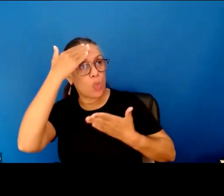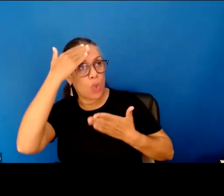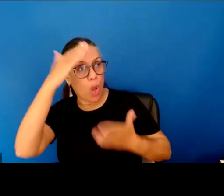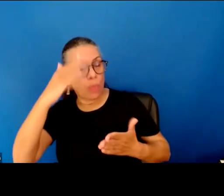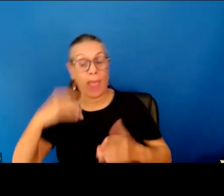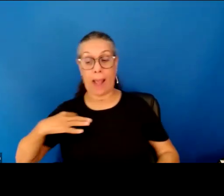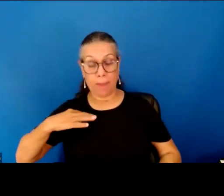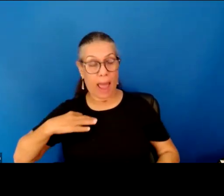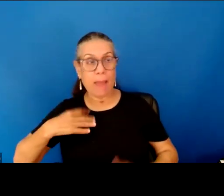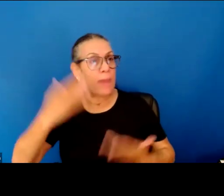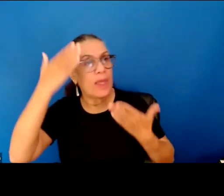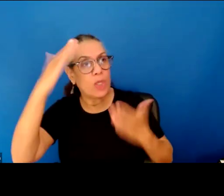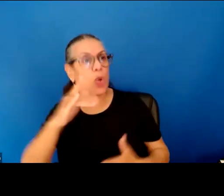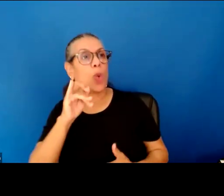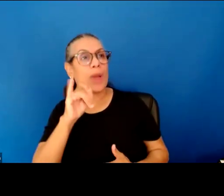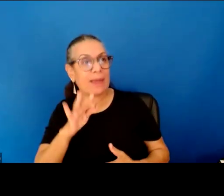correct? Yes.